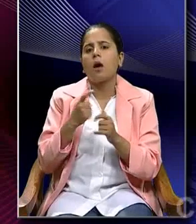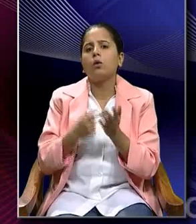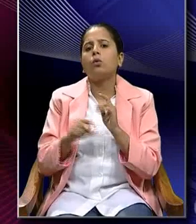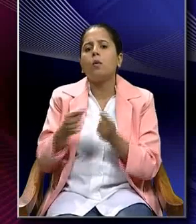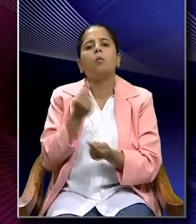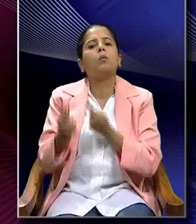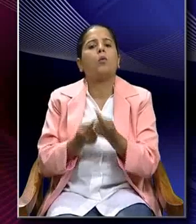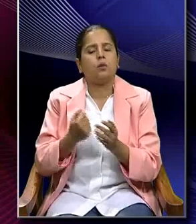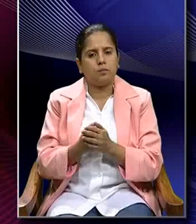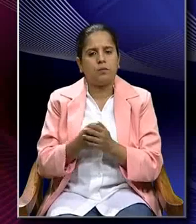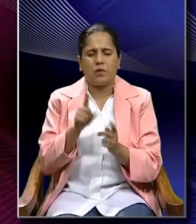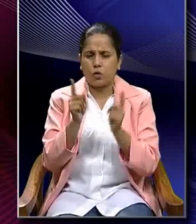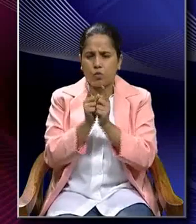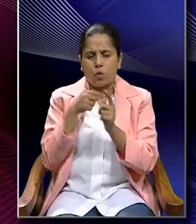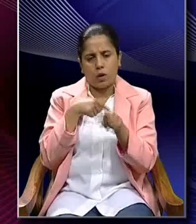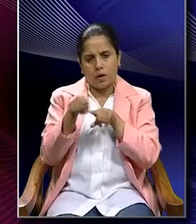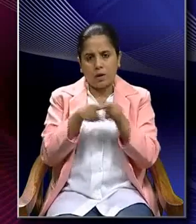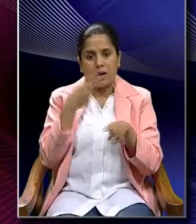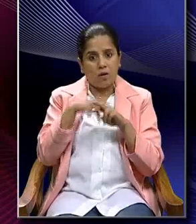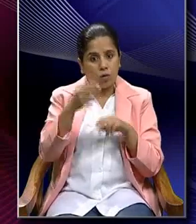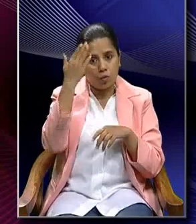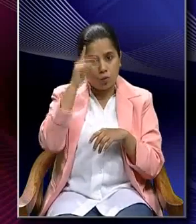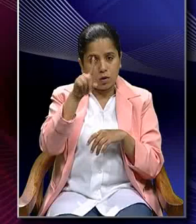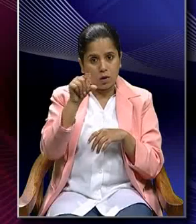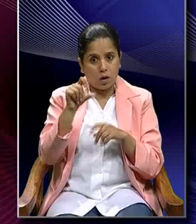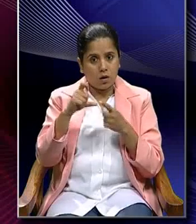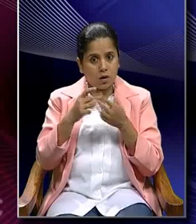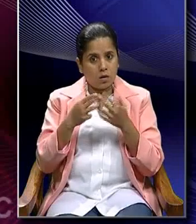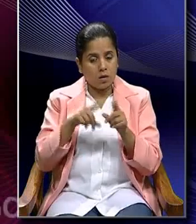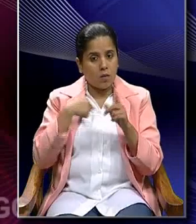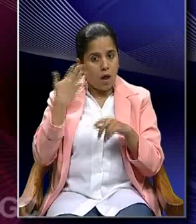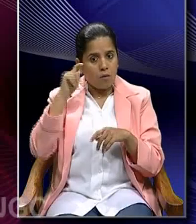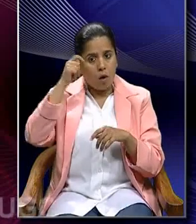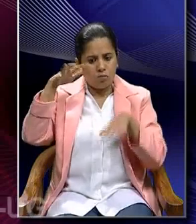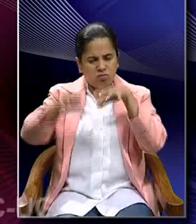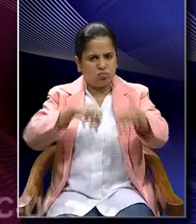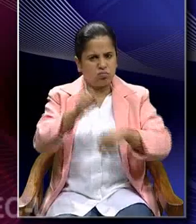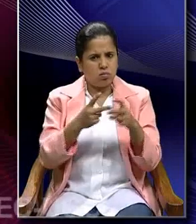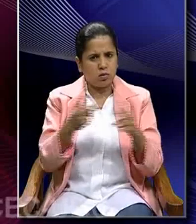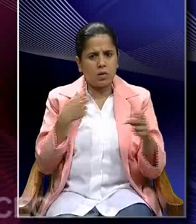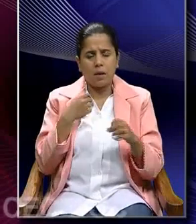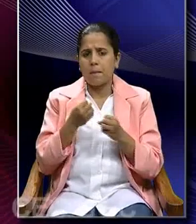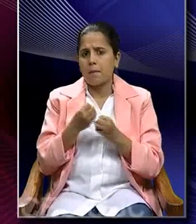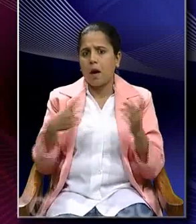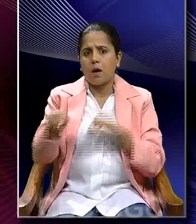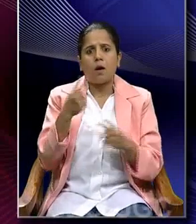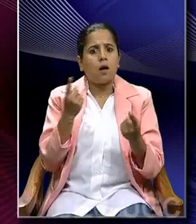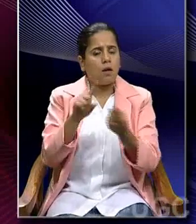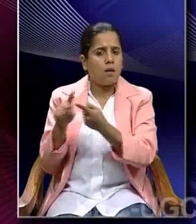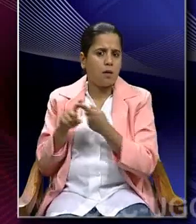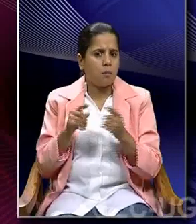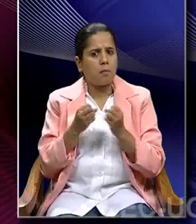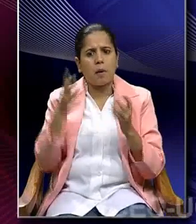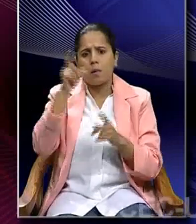example, if you know, in the 19th century we had British colonialism and a lot of famines. Lots of